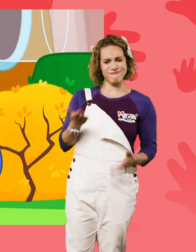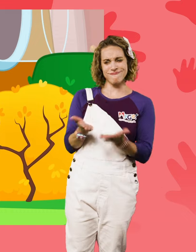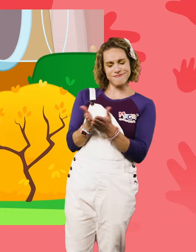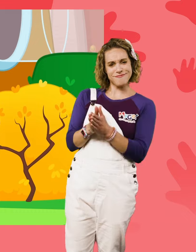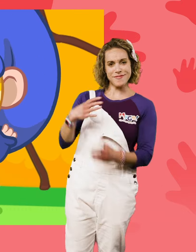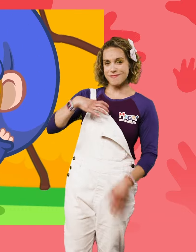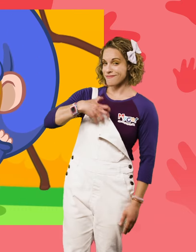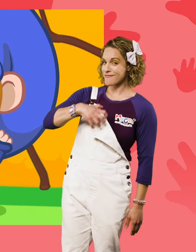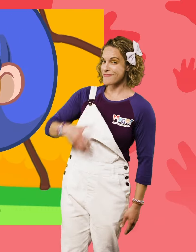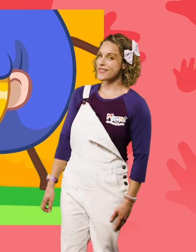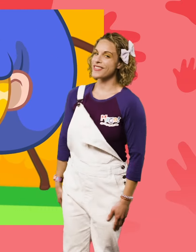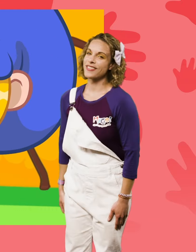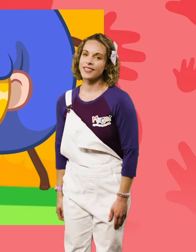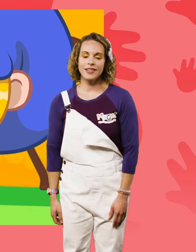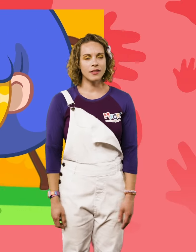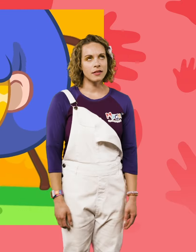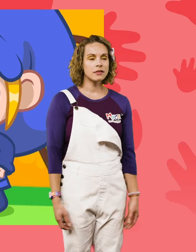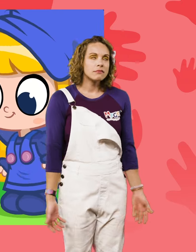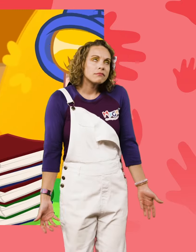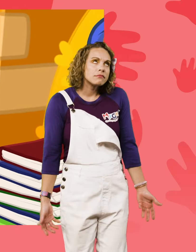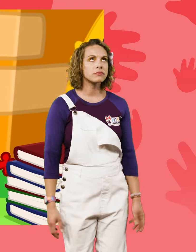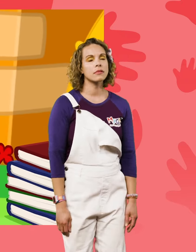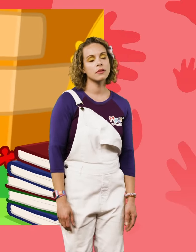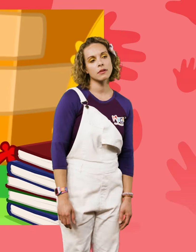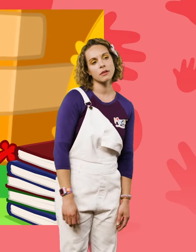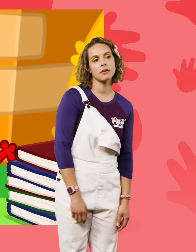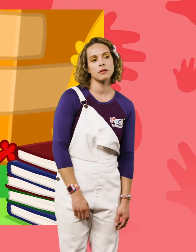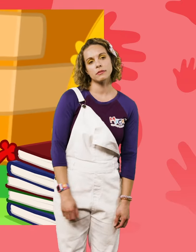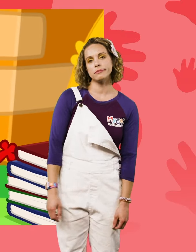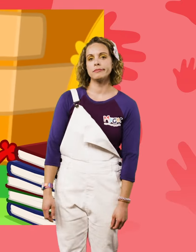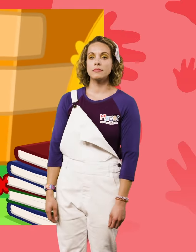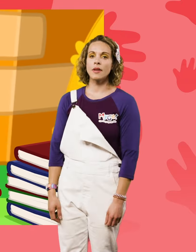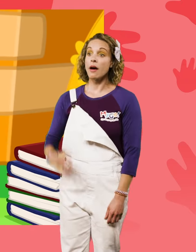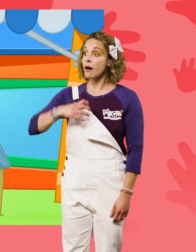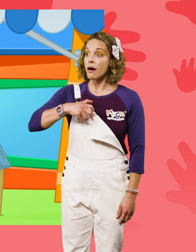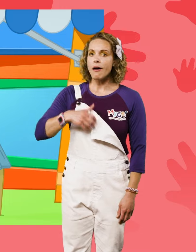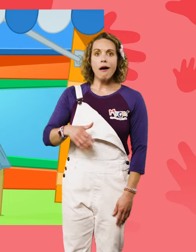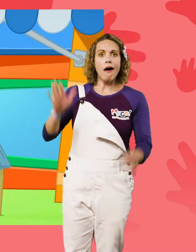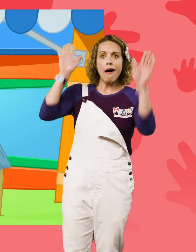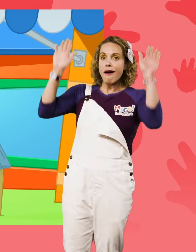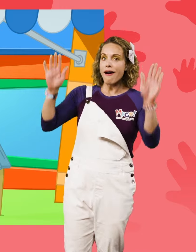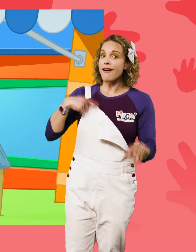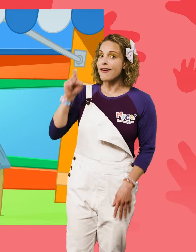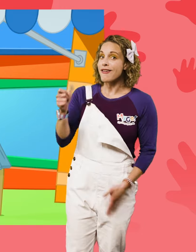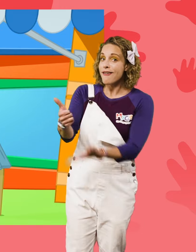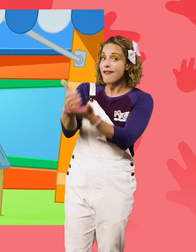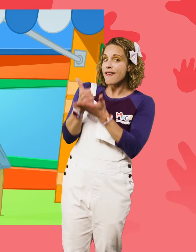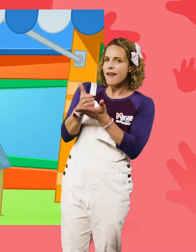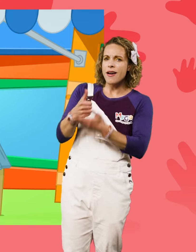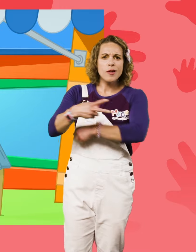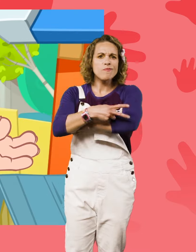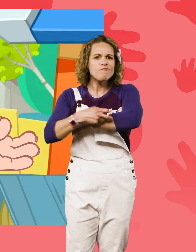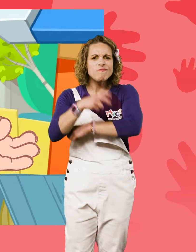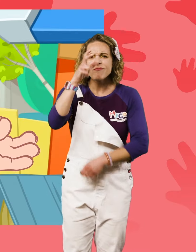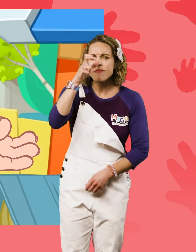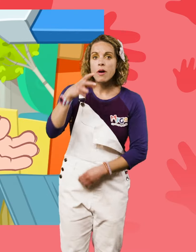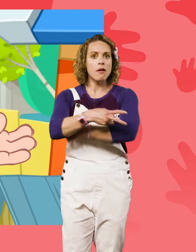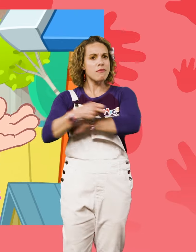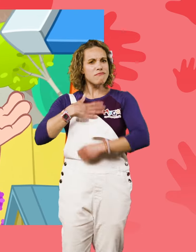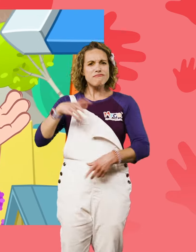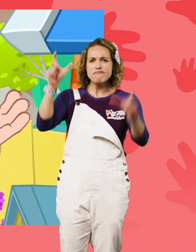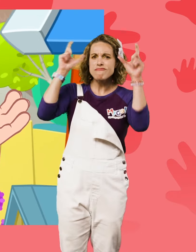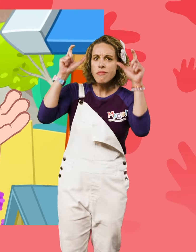Thanks for carrying all my books, Morphle! Uh-huh! Morphle, great! I need your help. Swiperbug